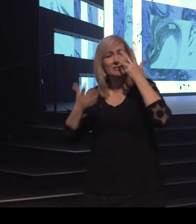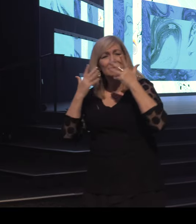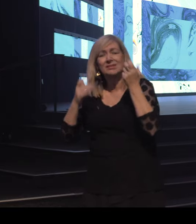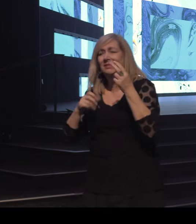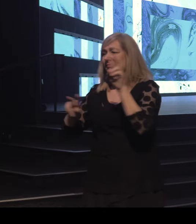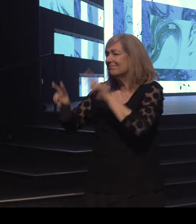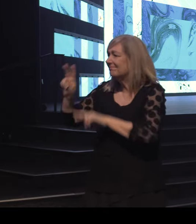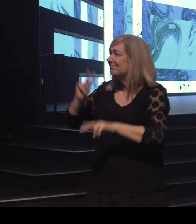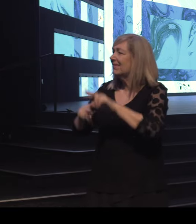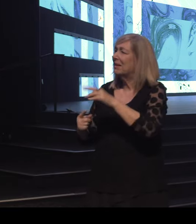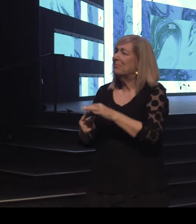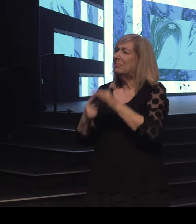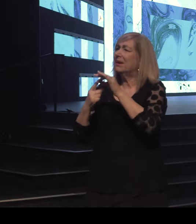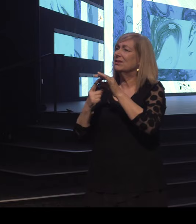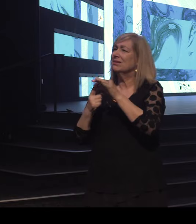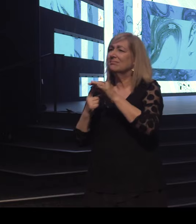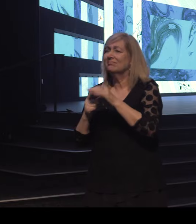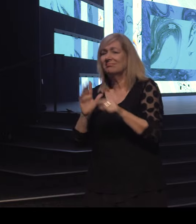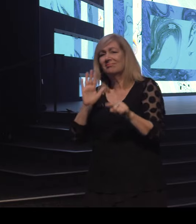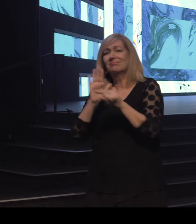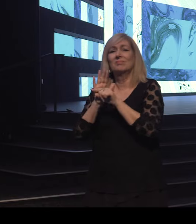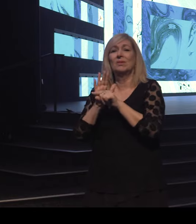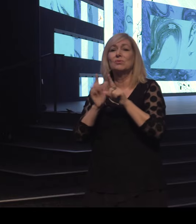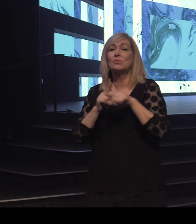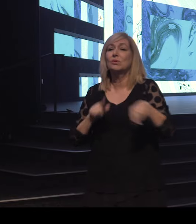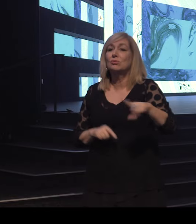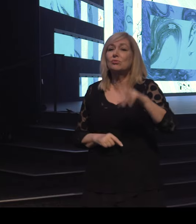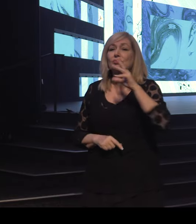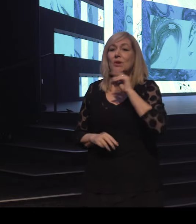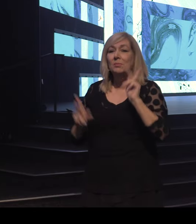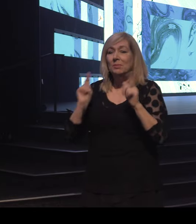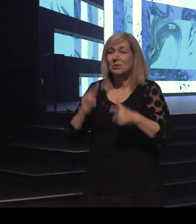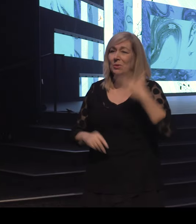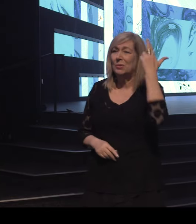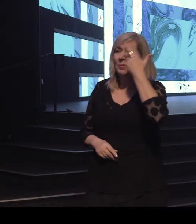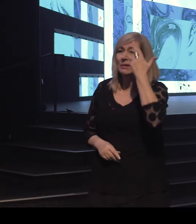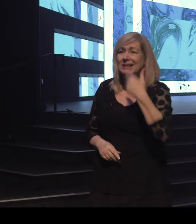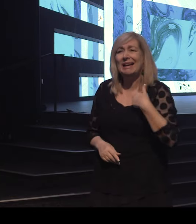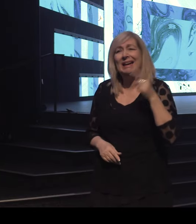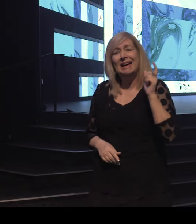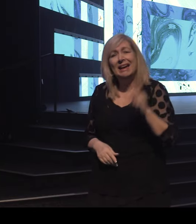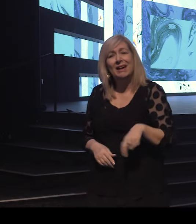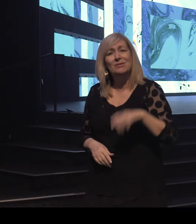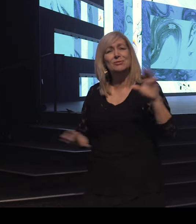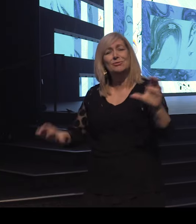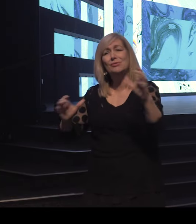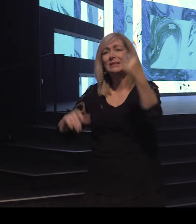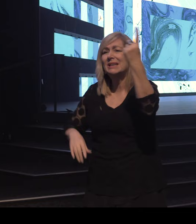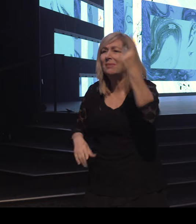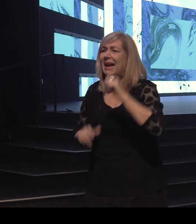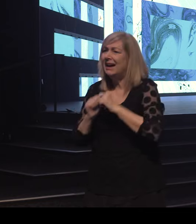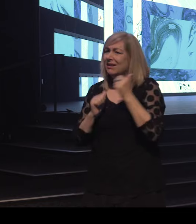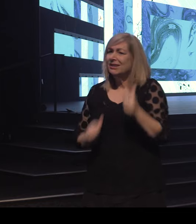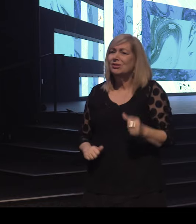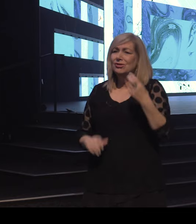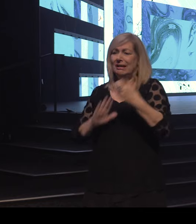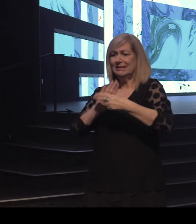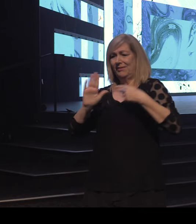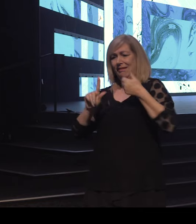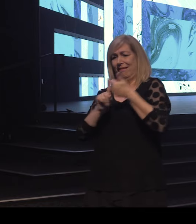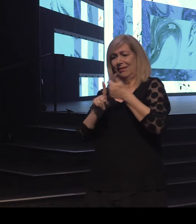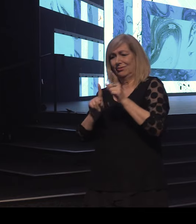especially toward the Jewish people, that she knew in her heart that she had to do something. How could she even call herself a Christian, she